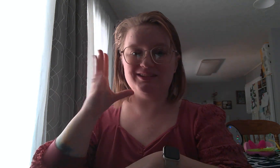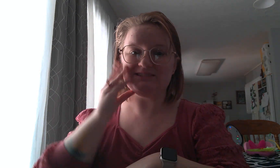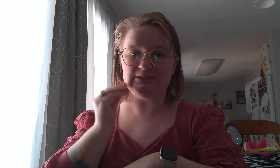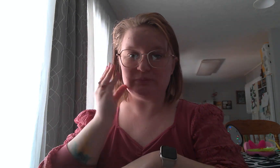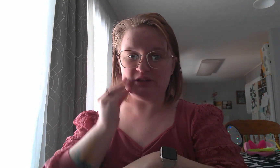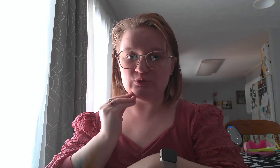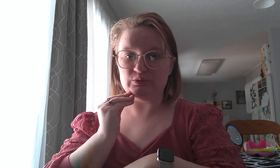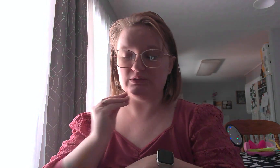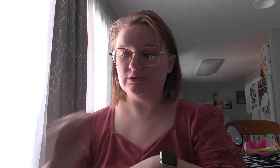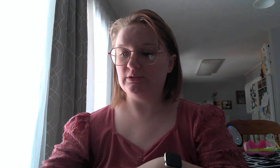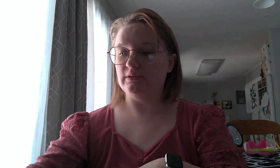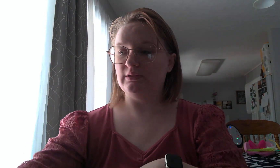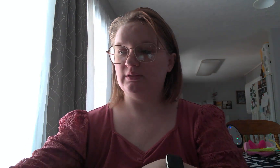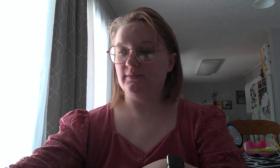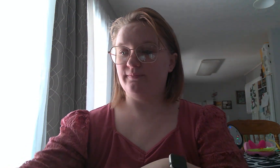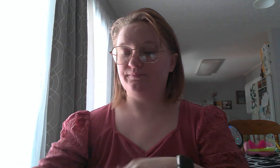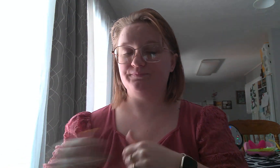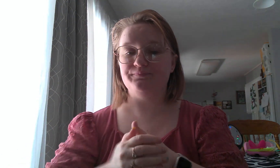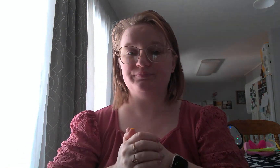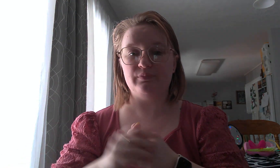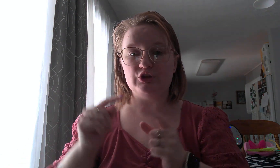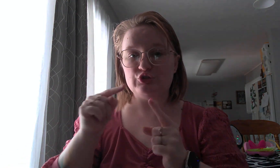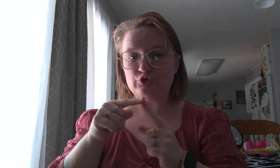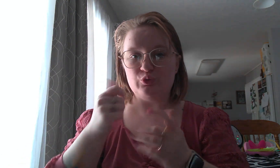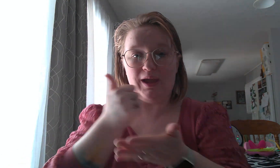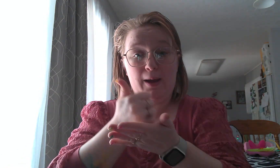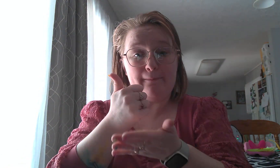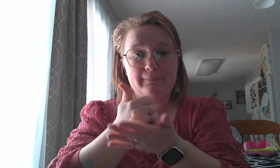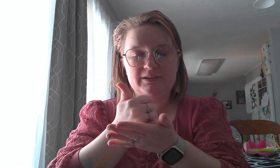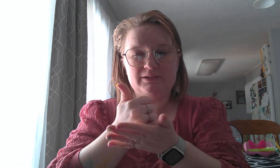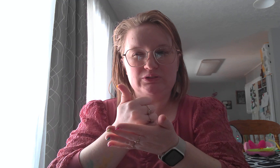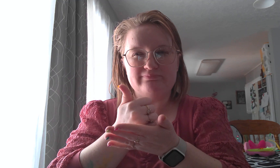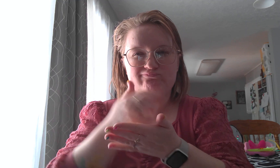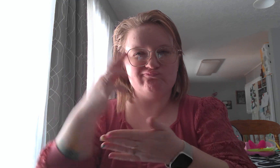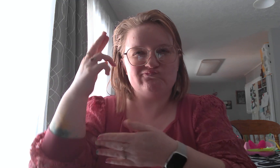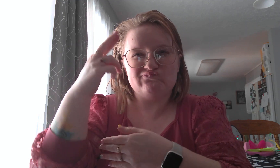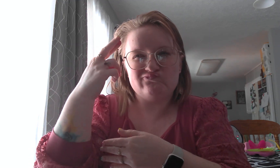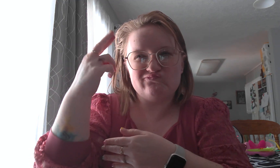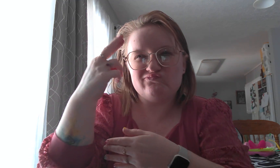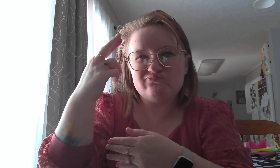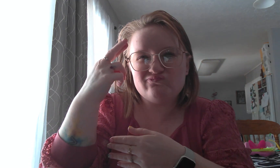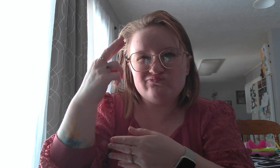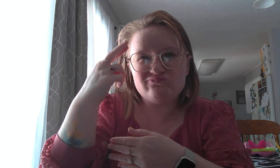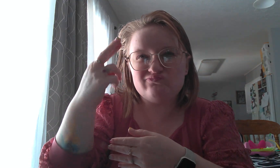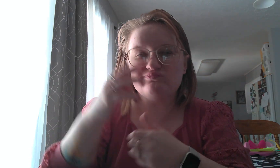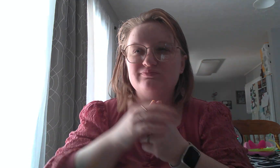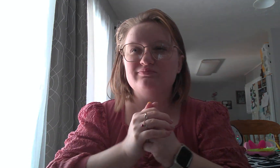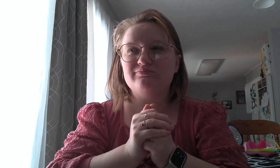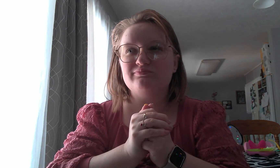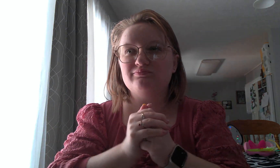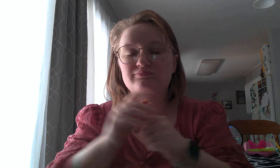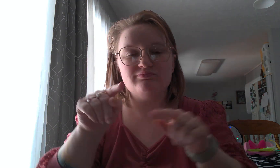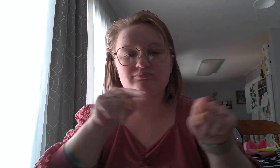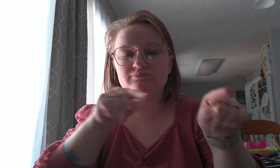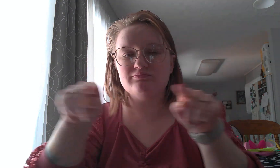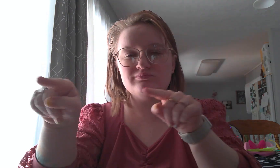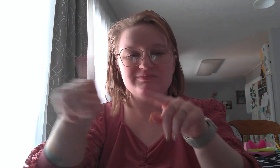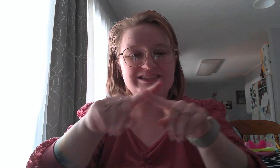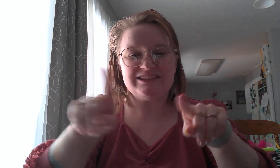So I use that experience within the classroom to help